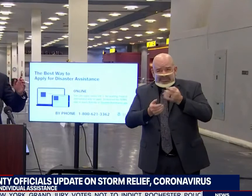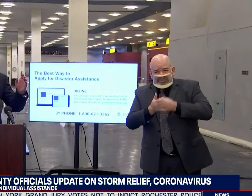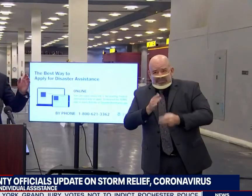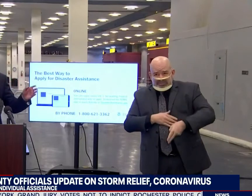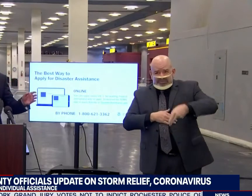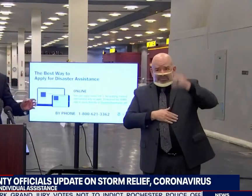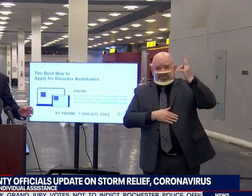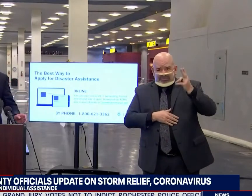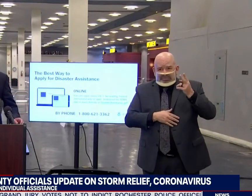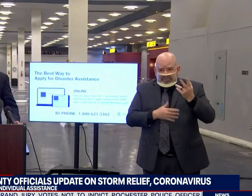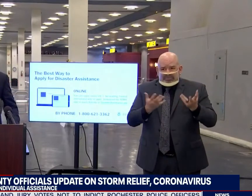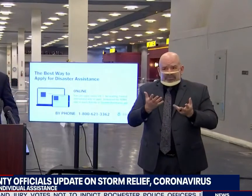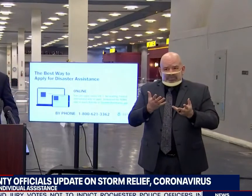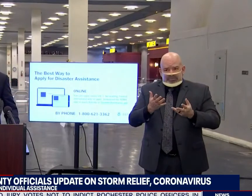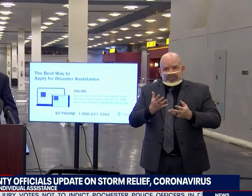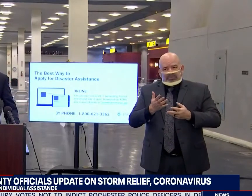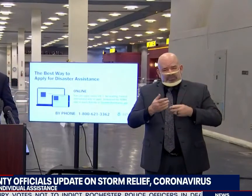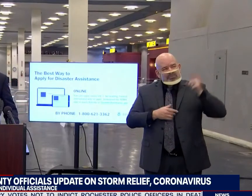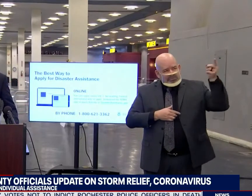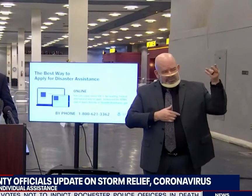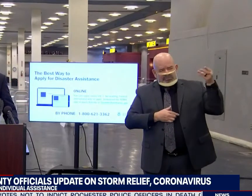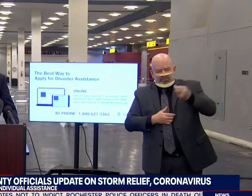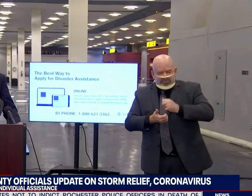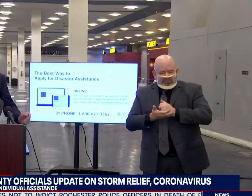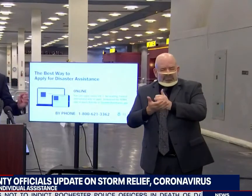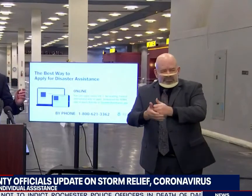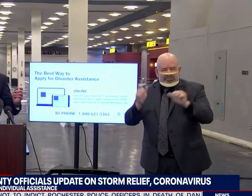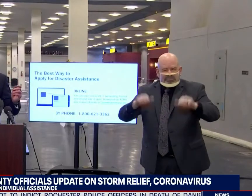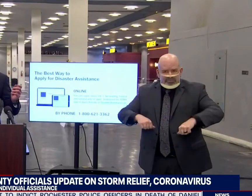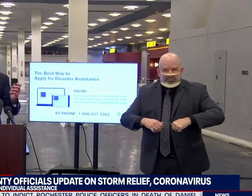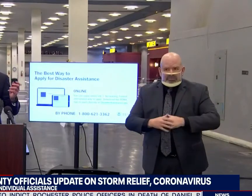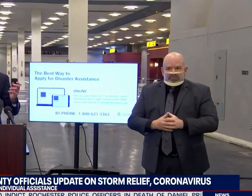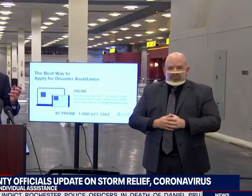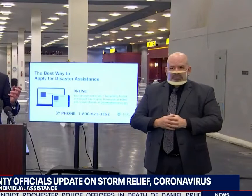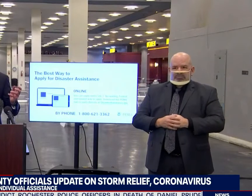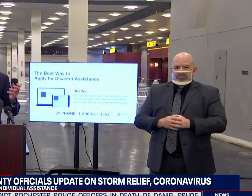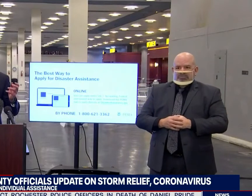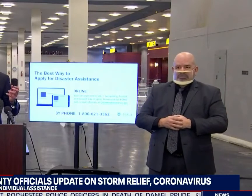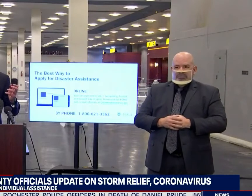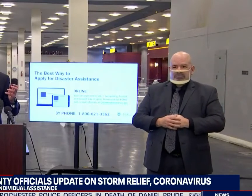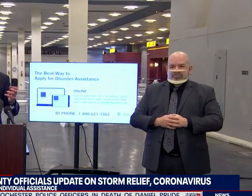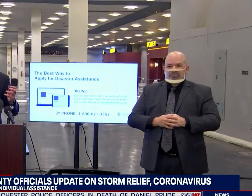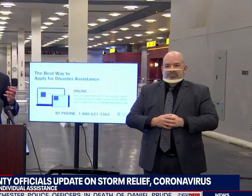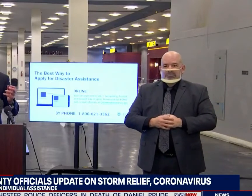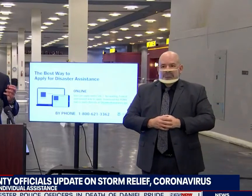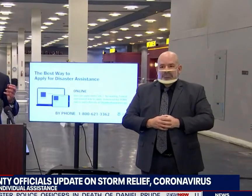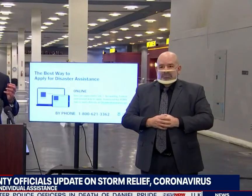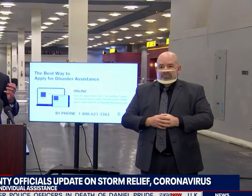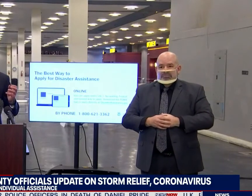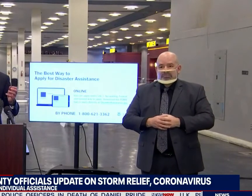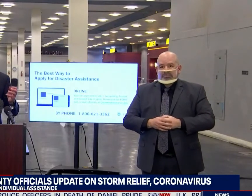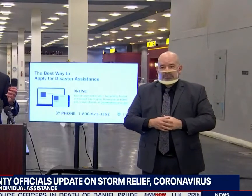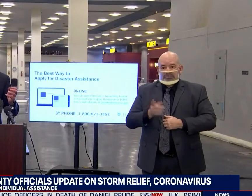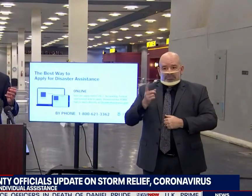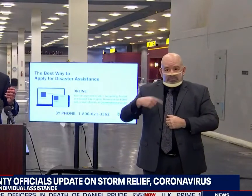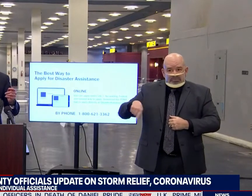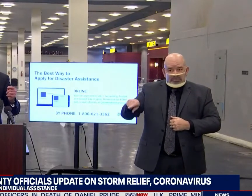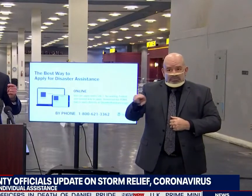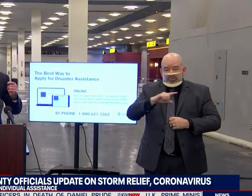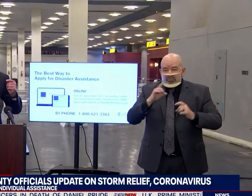claim and get money. Here's how we're going to do that. The first line of defense in any disaster is